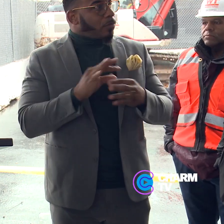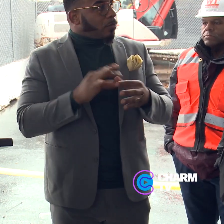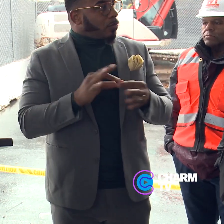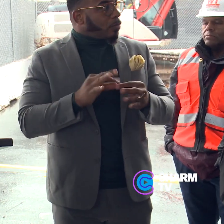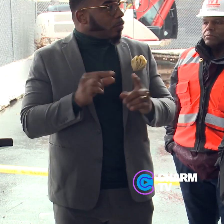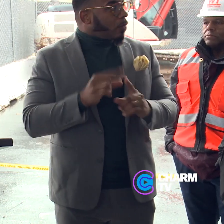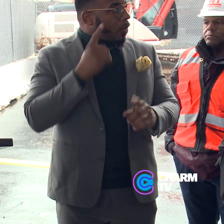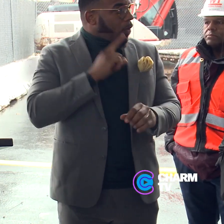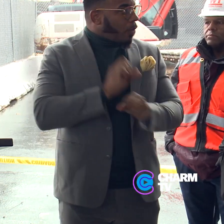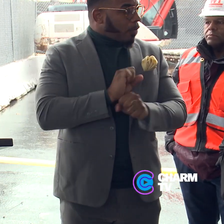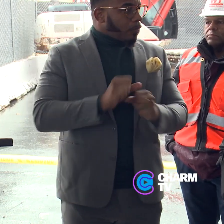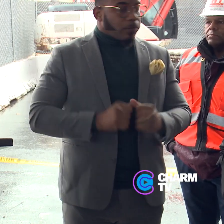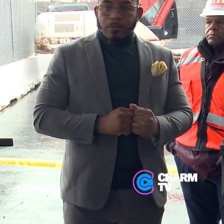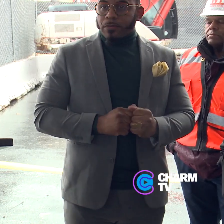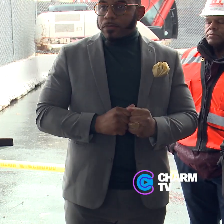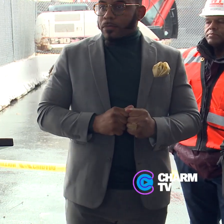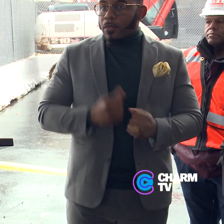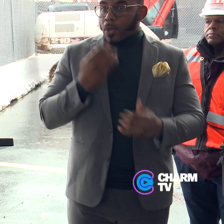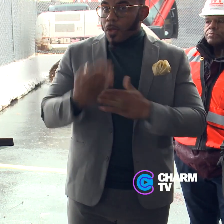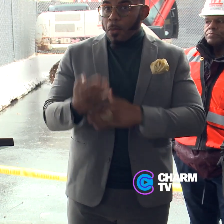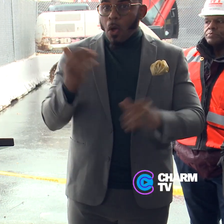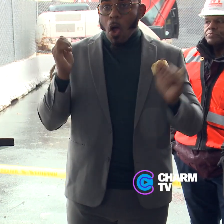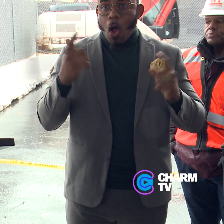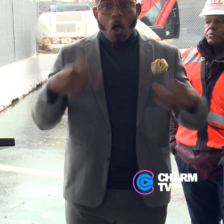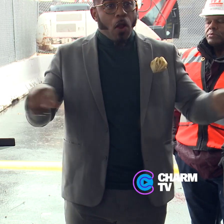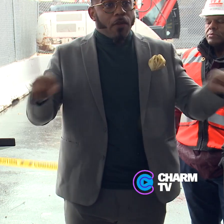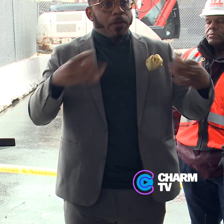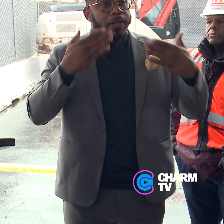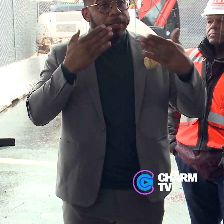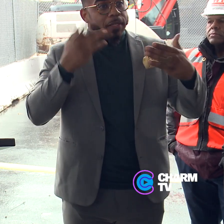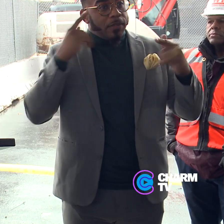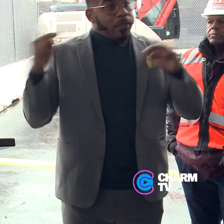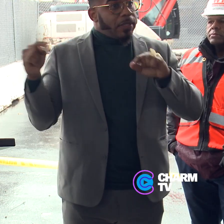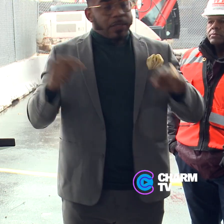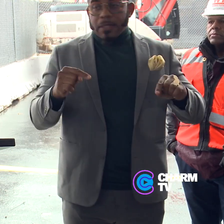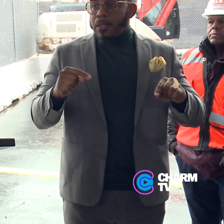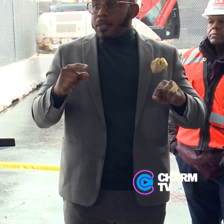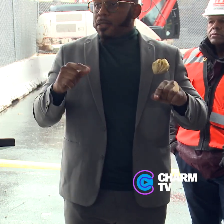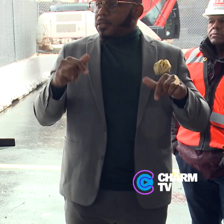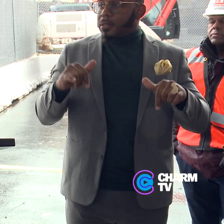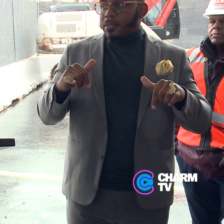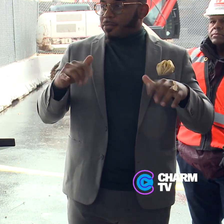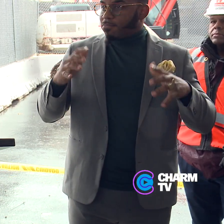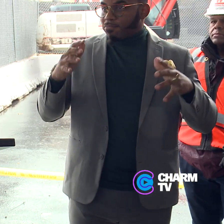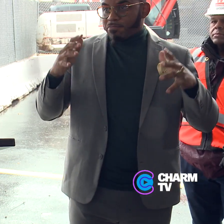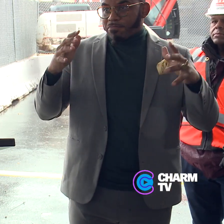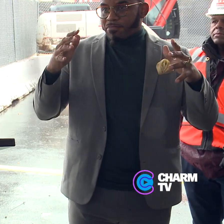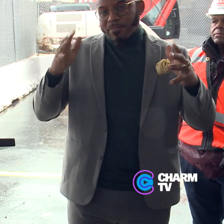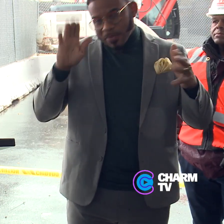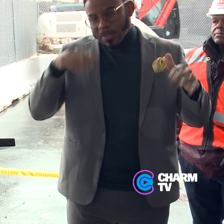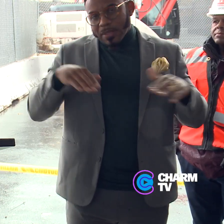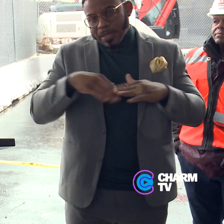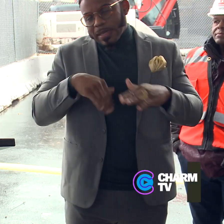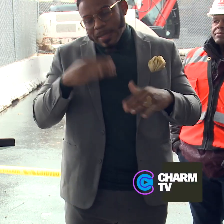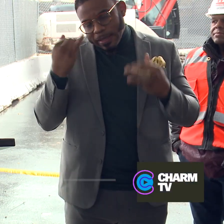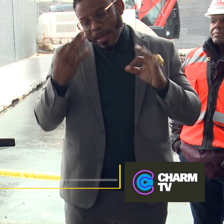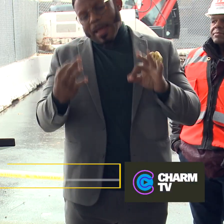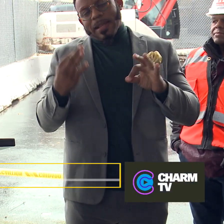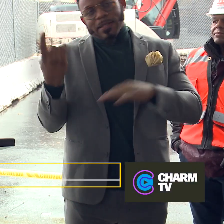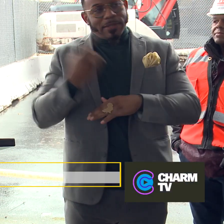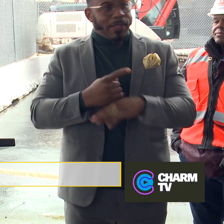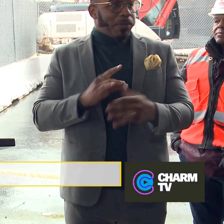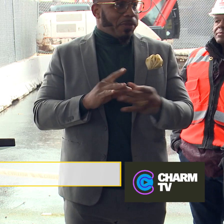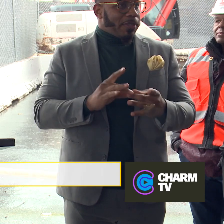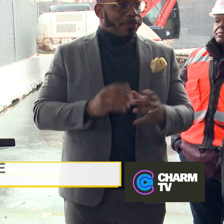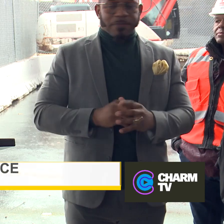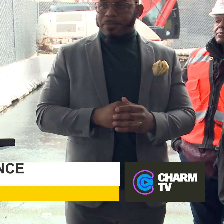sure. And good morning to all of you, and thank you for coming out on this, less than ideal day, we'll